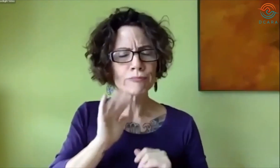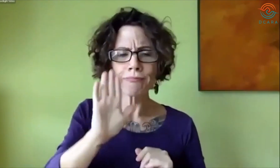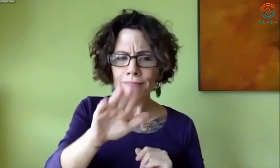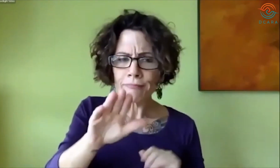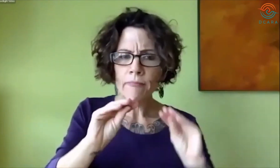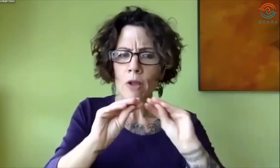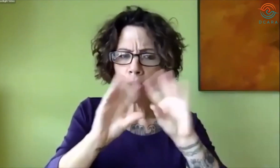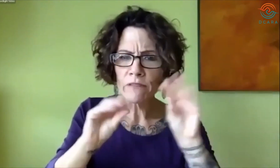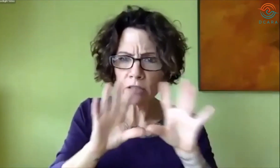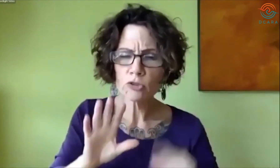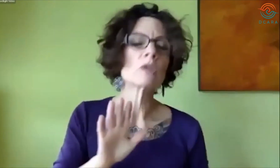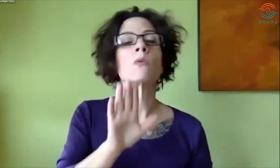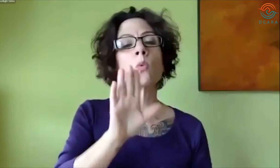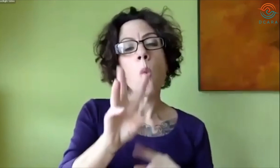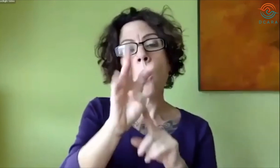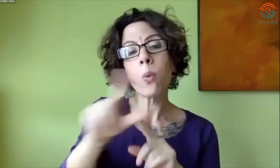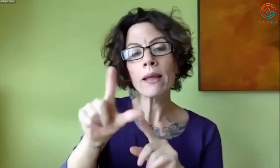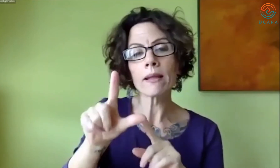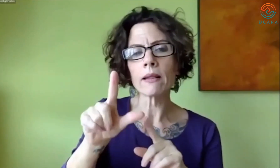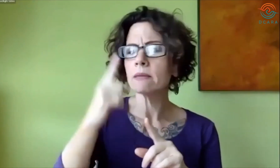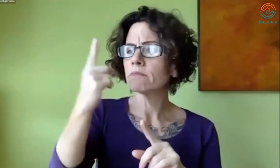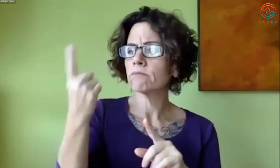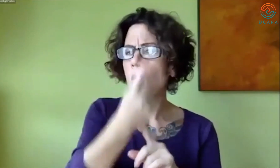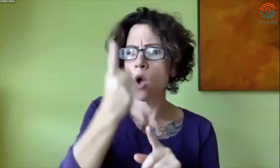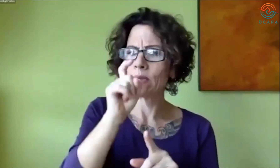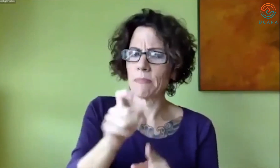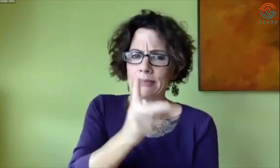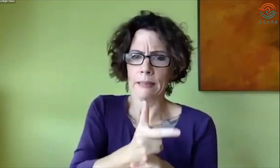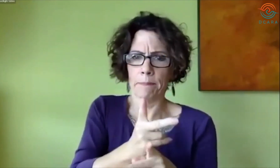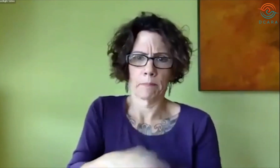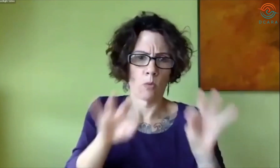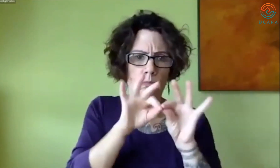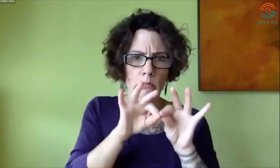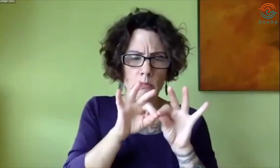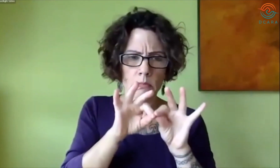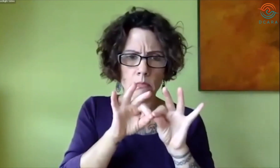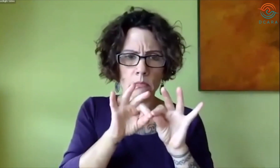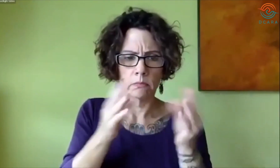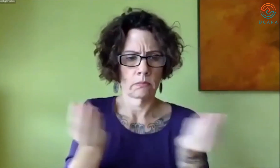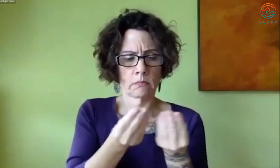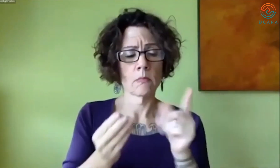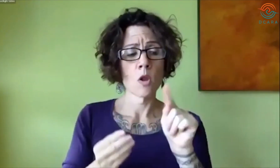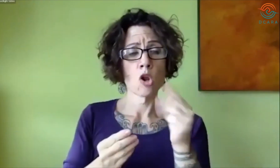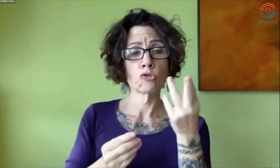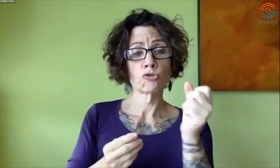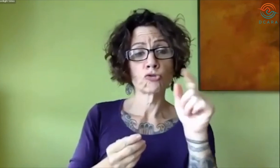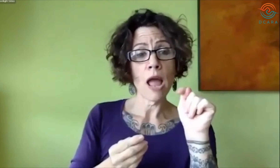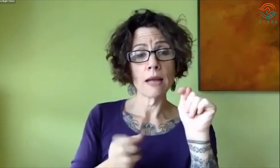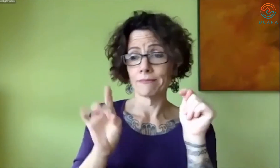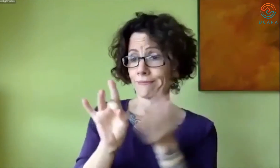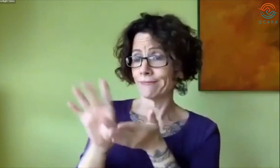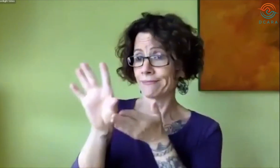name? I'm not using my will anymore. Okay, so for clarification, your will